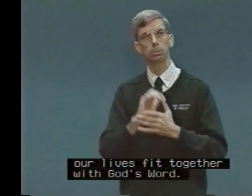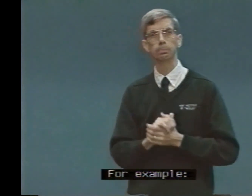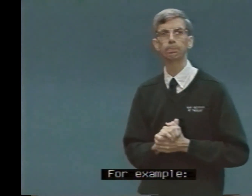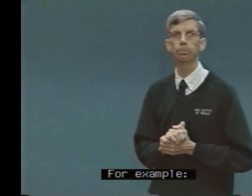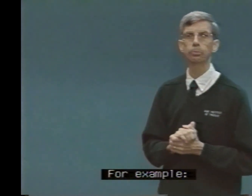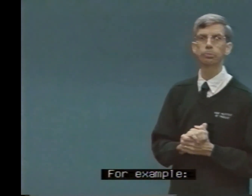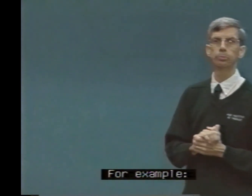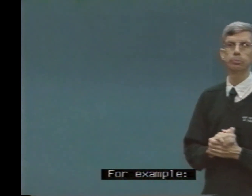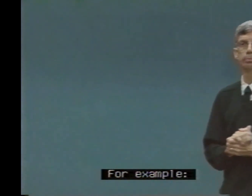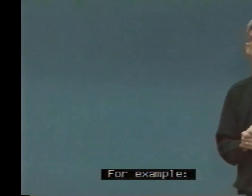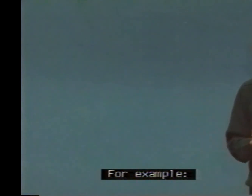For example,